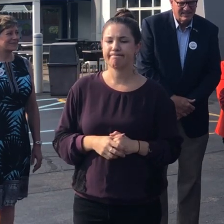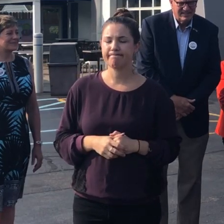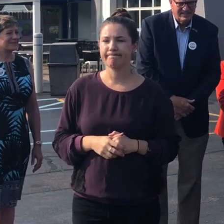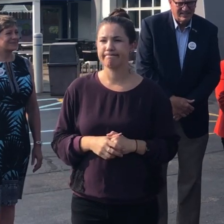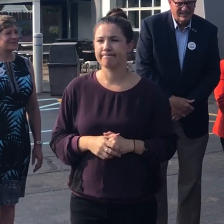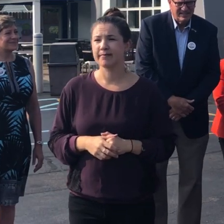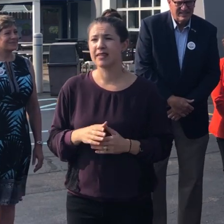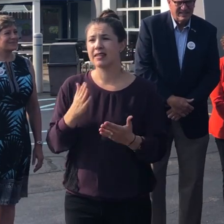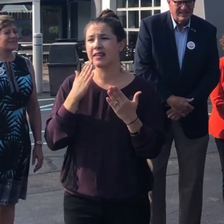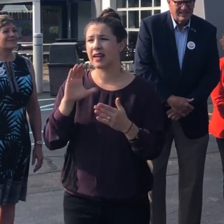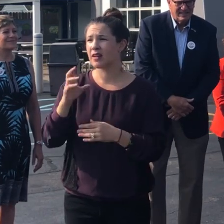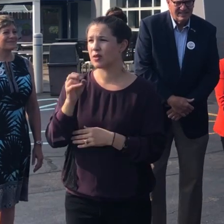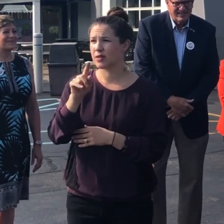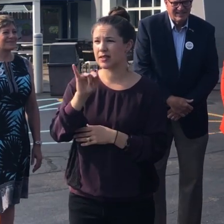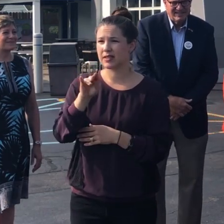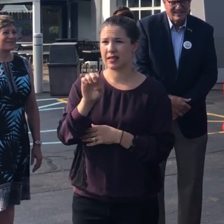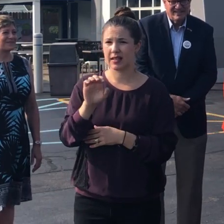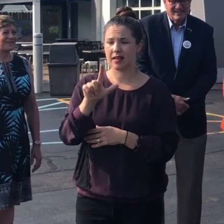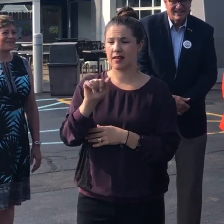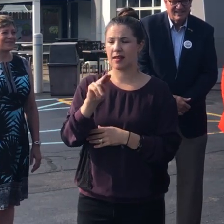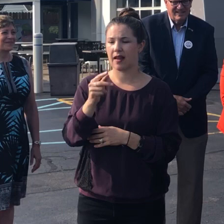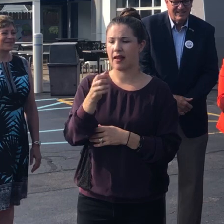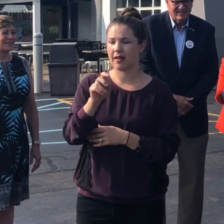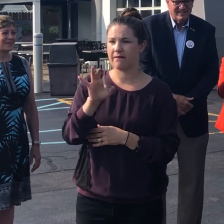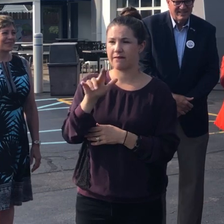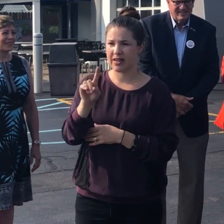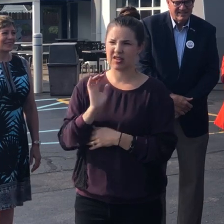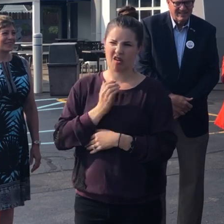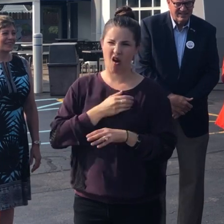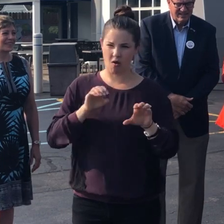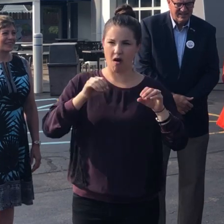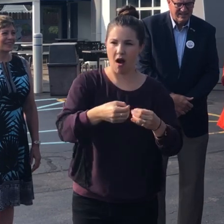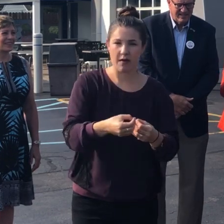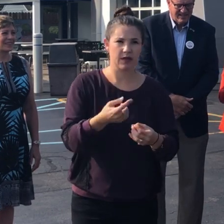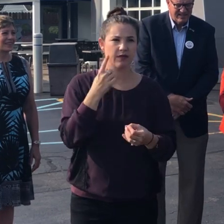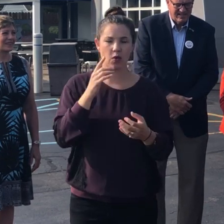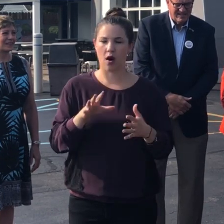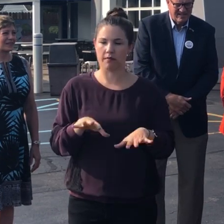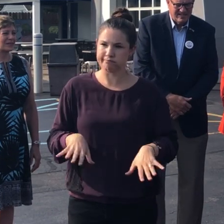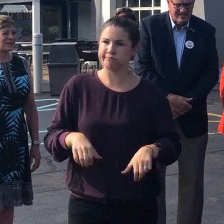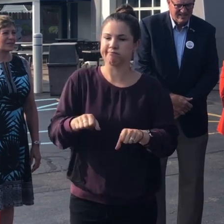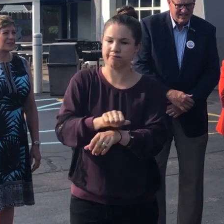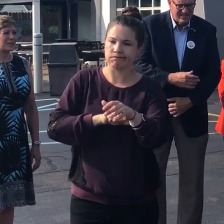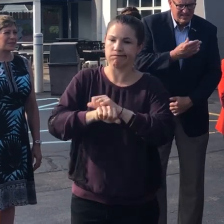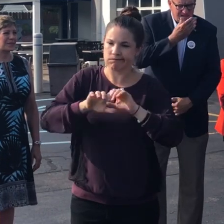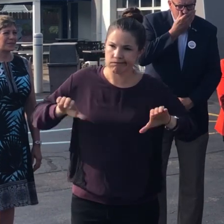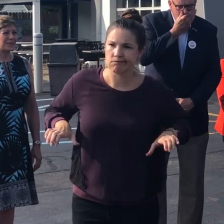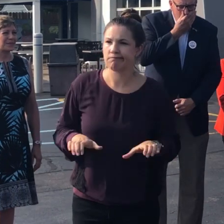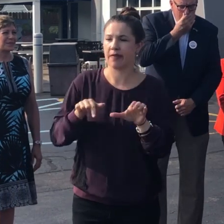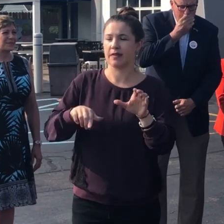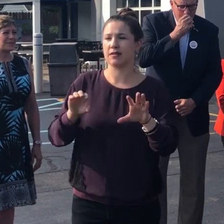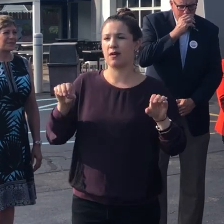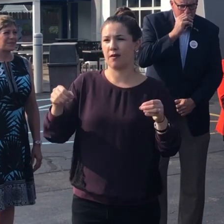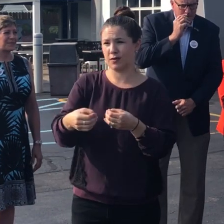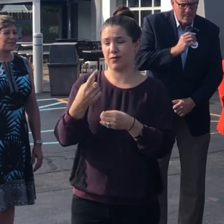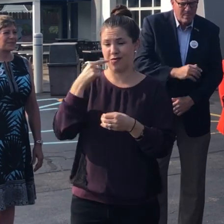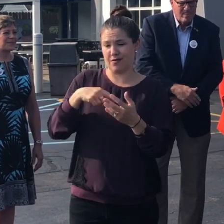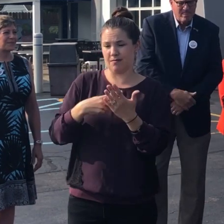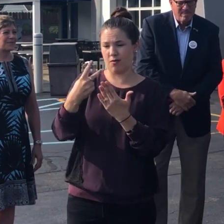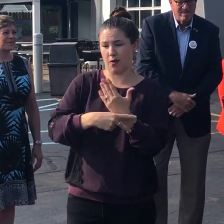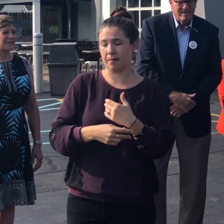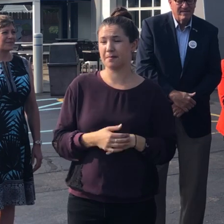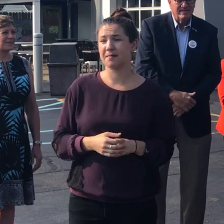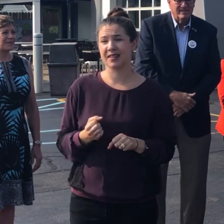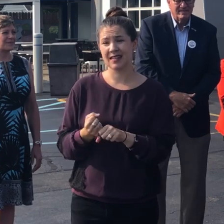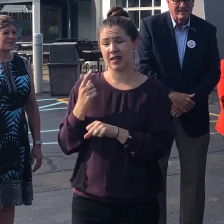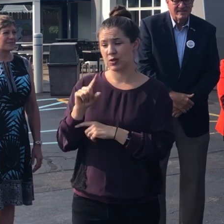if I didn't thank Christine Langenfeld in our office for really spearheading this effort for the Shop 716 program. Last year, 2020, was an